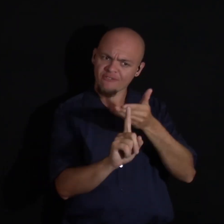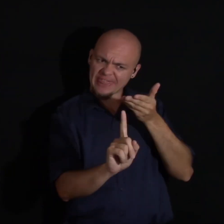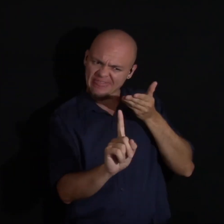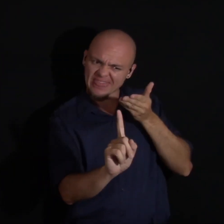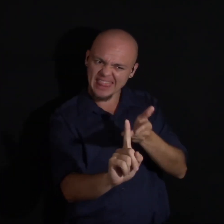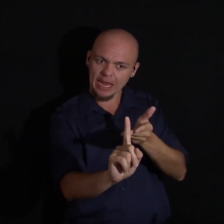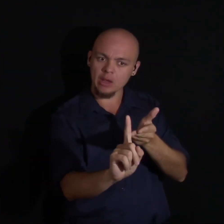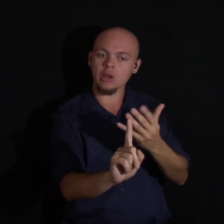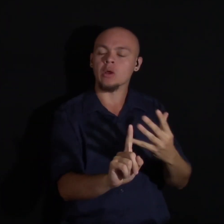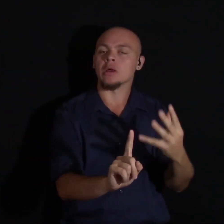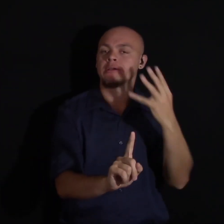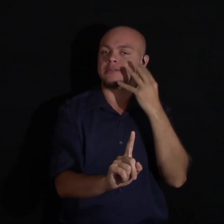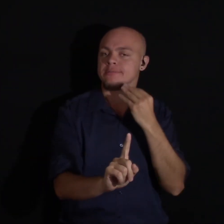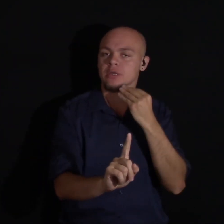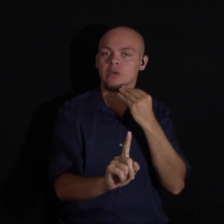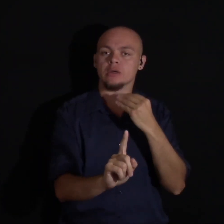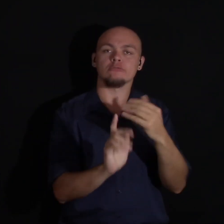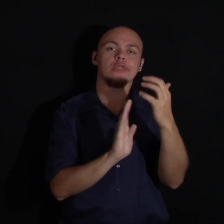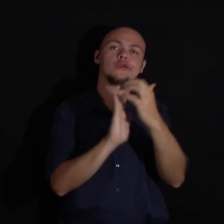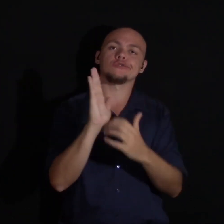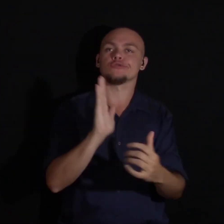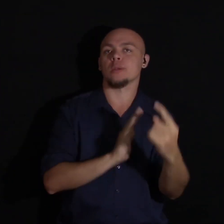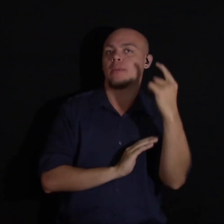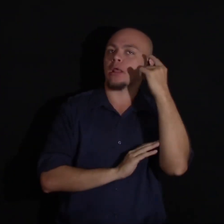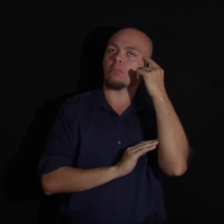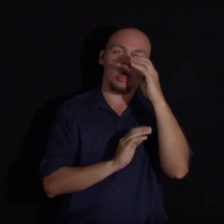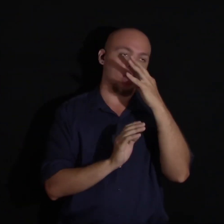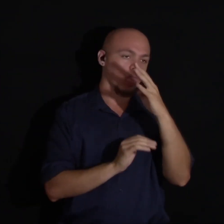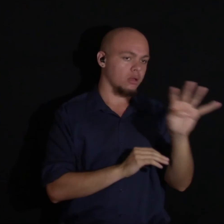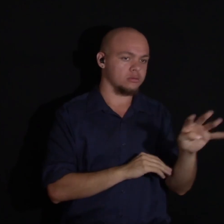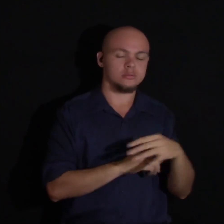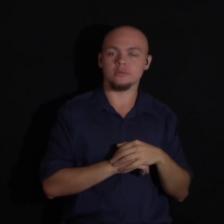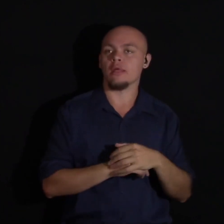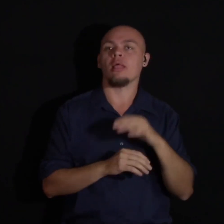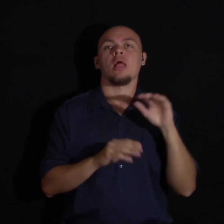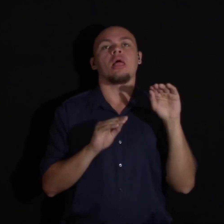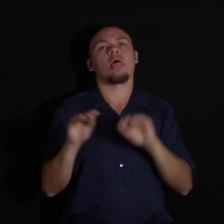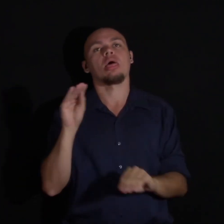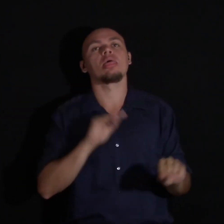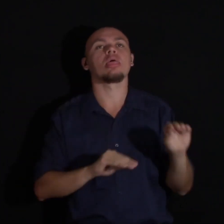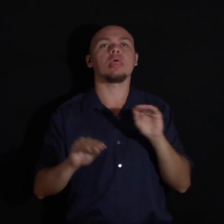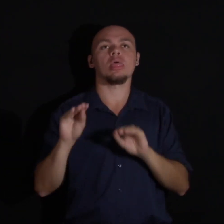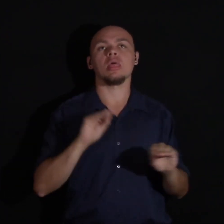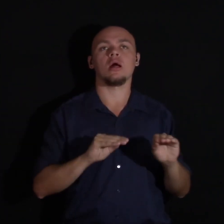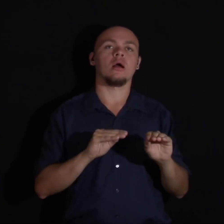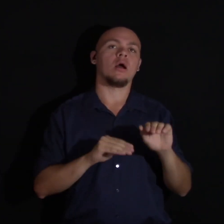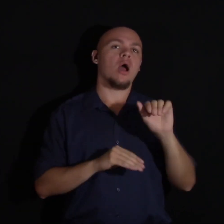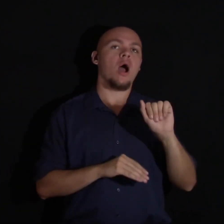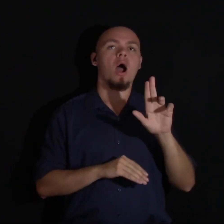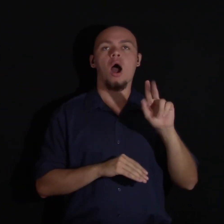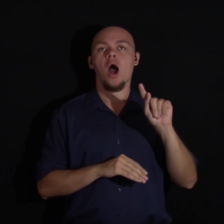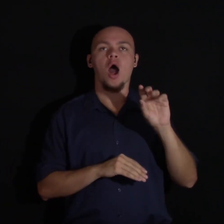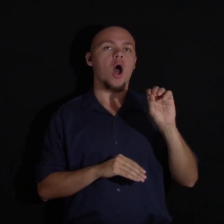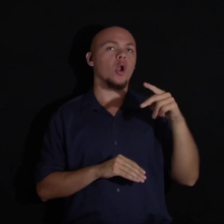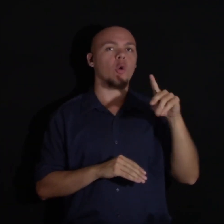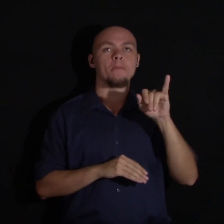you, without a script in your mind, without going through the motions, and without any kind of autopilot.